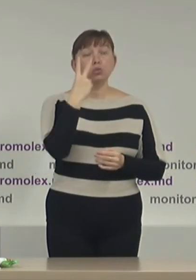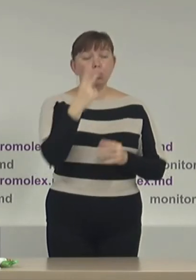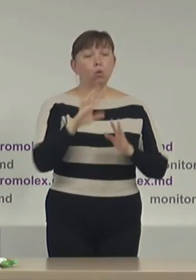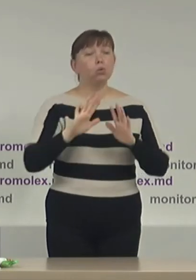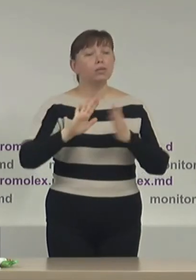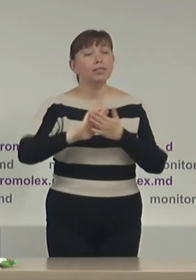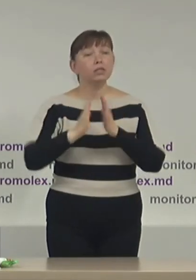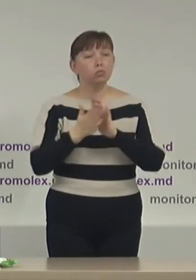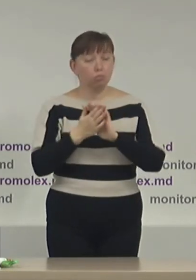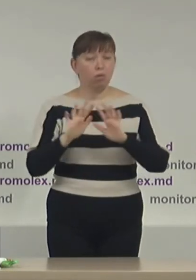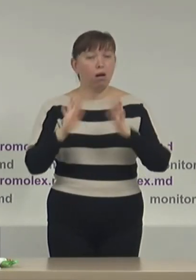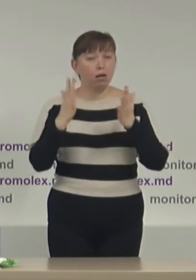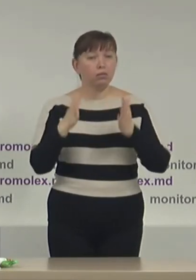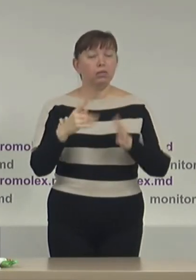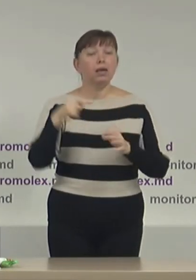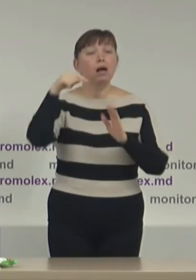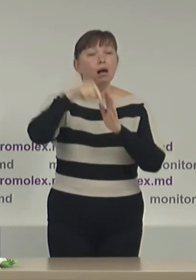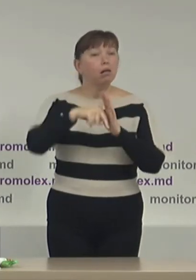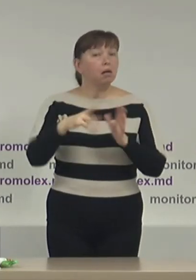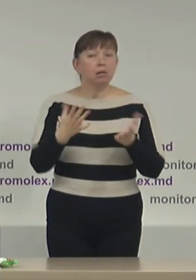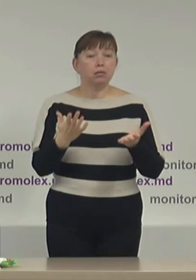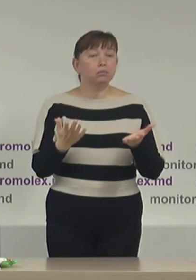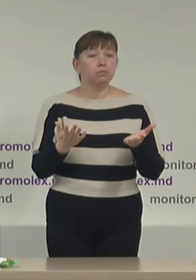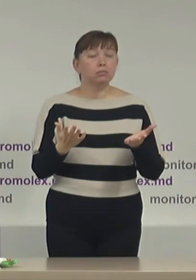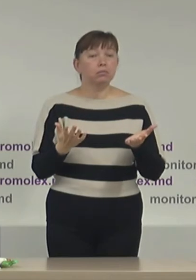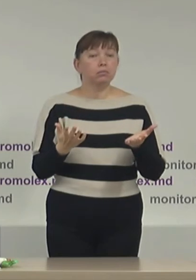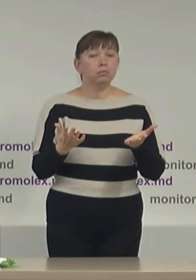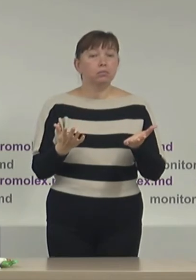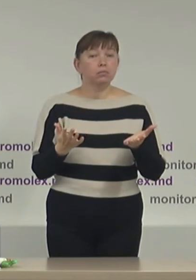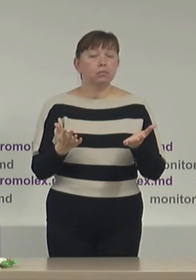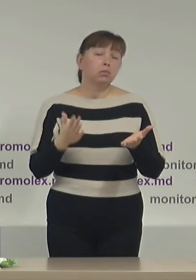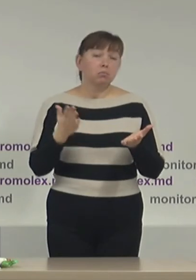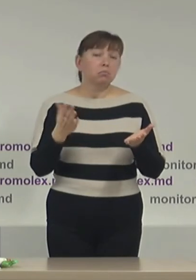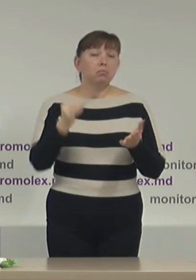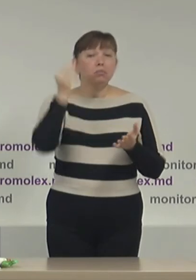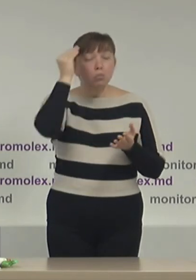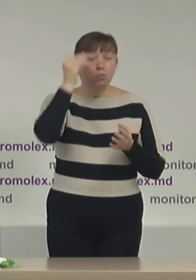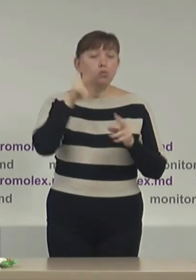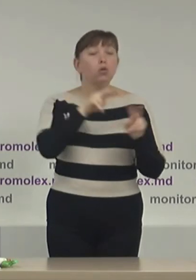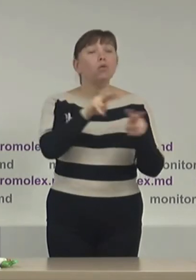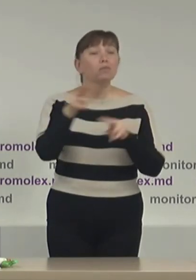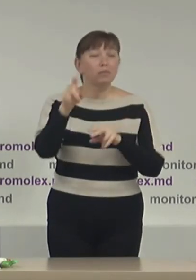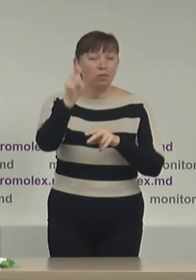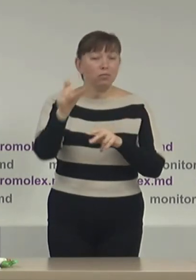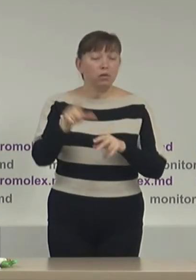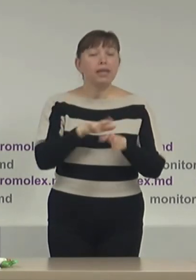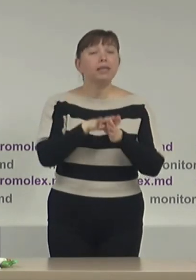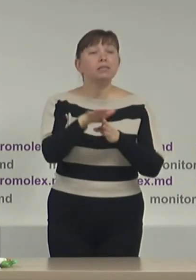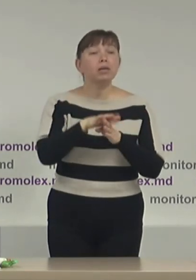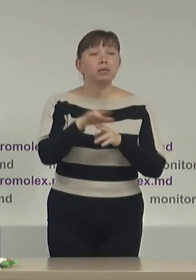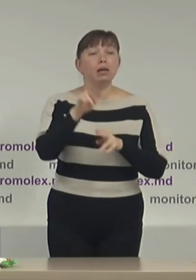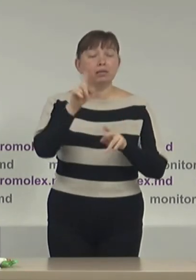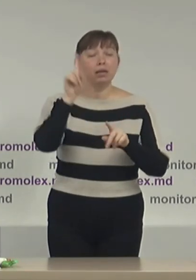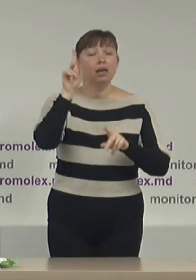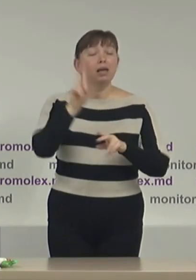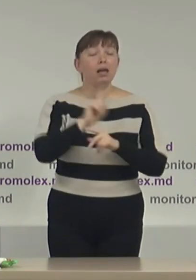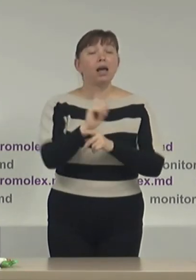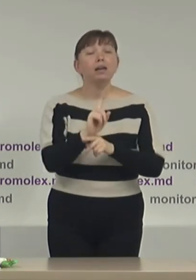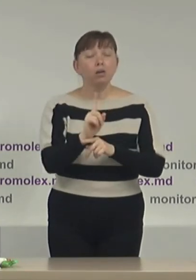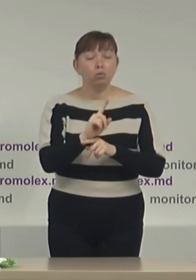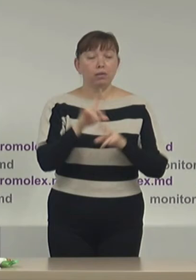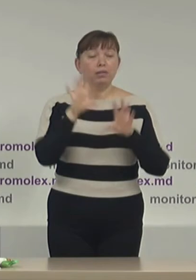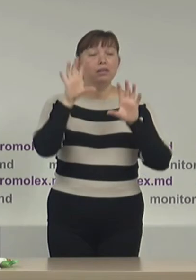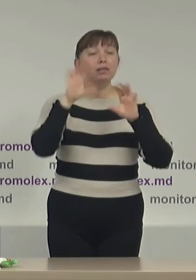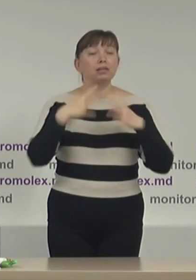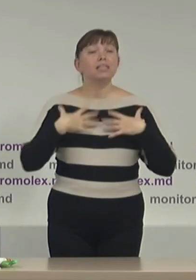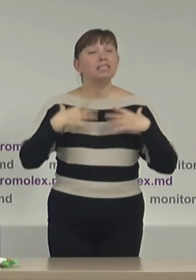At least two cases were, in the observer's opinion, the public